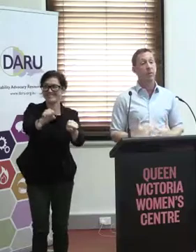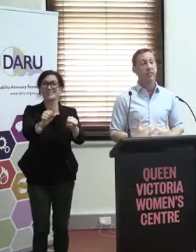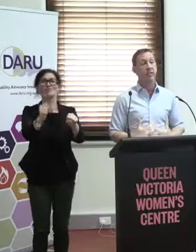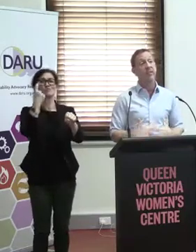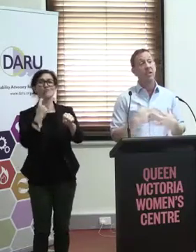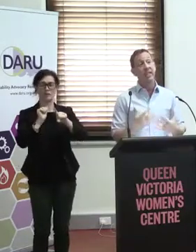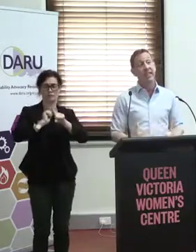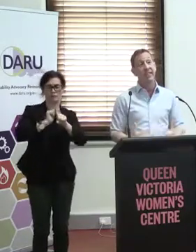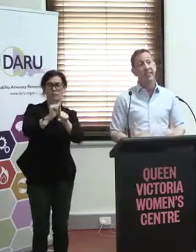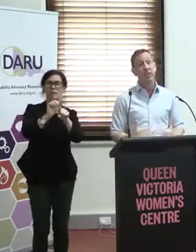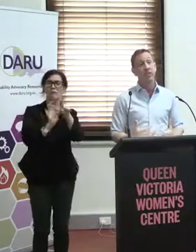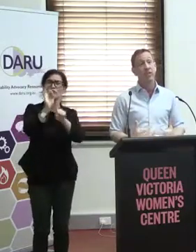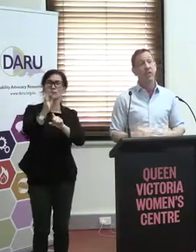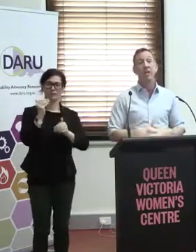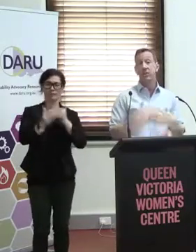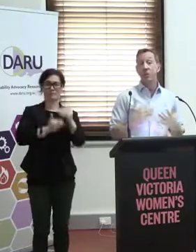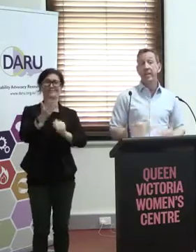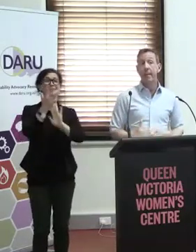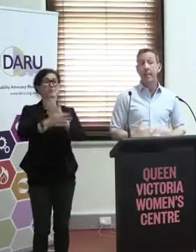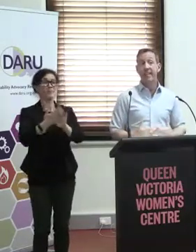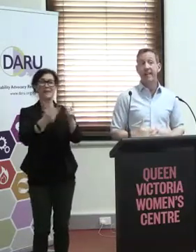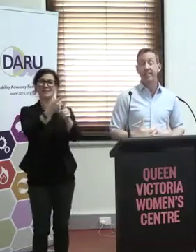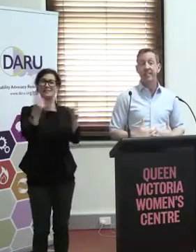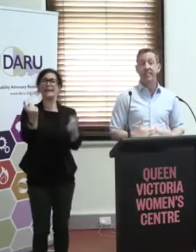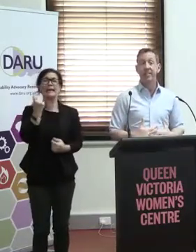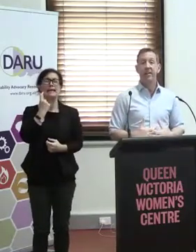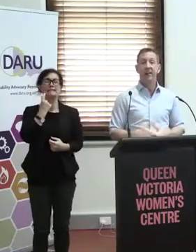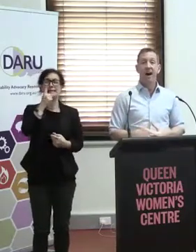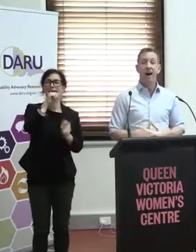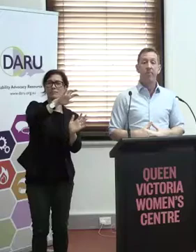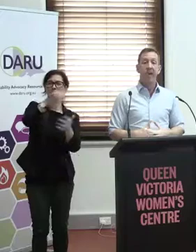improve this process so it's easier for you, so we get better data,